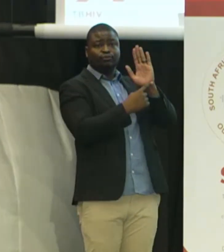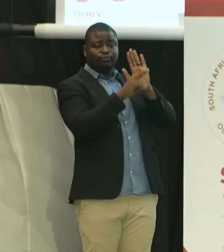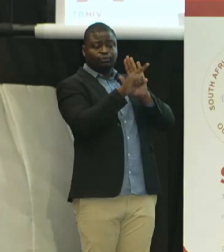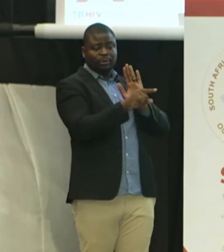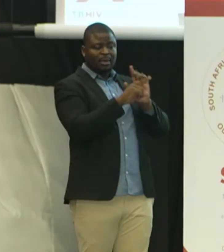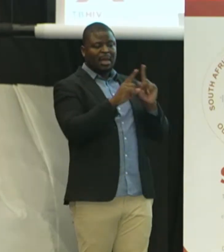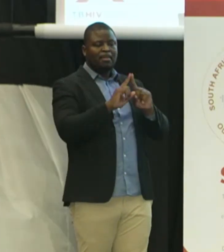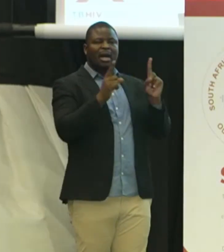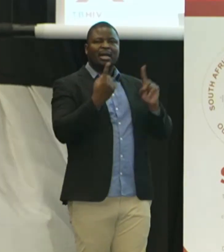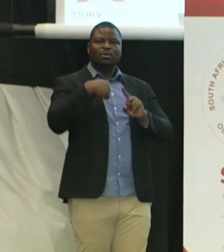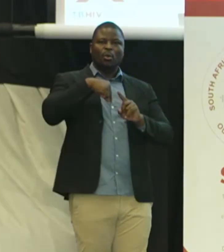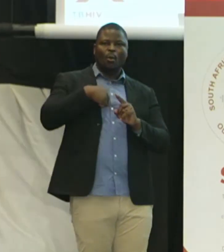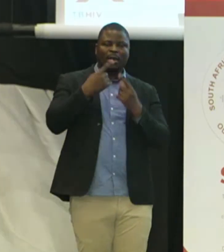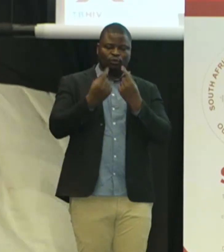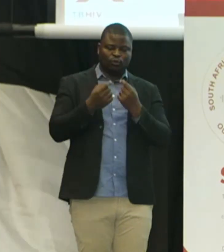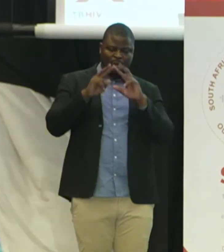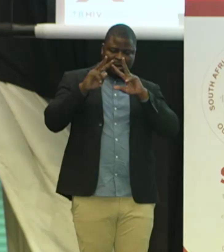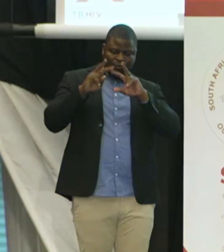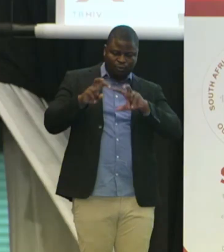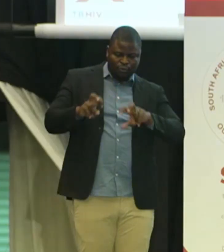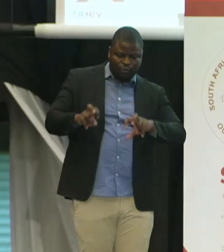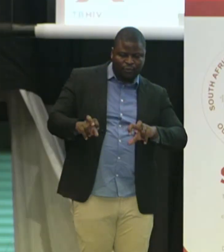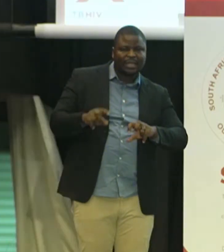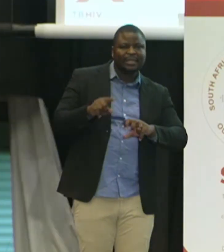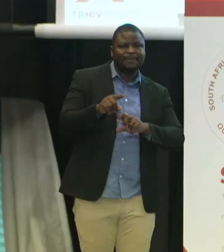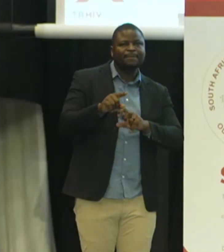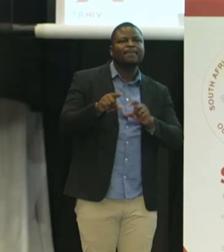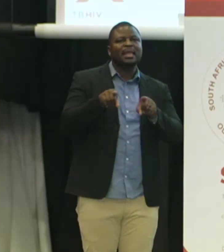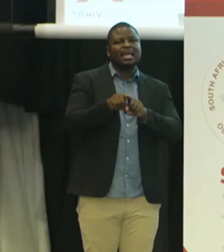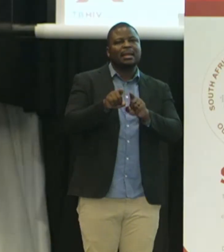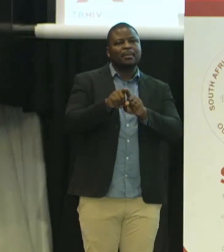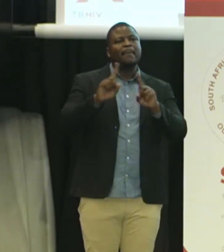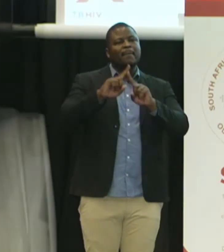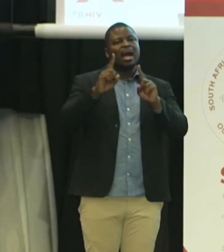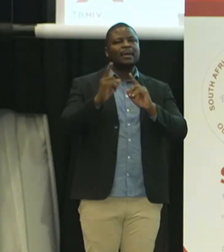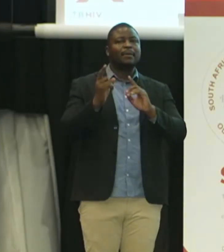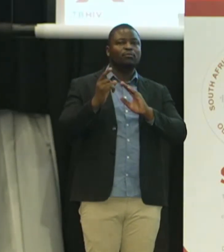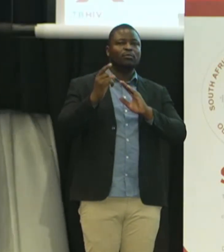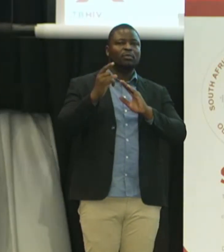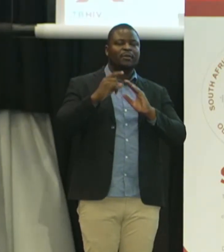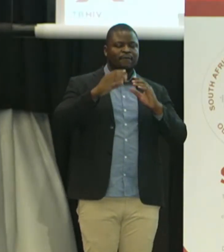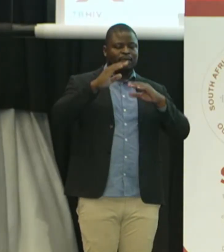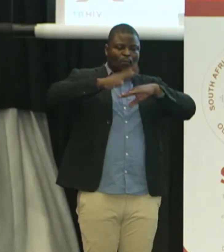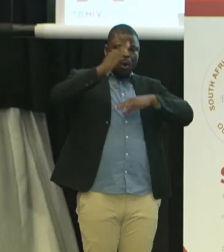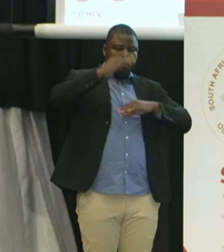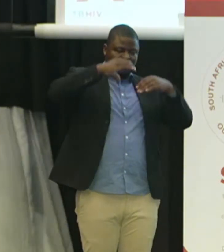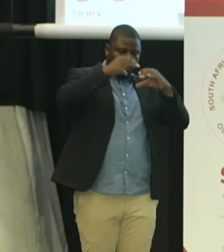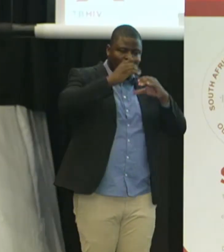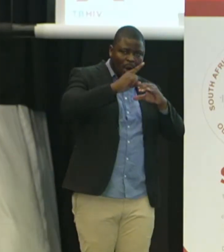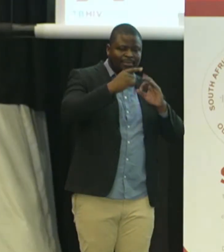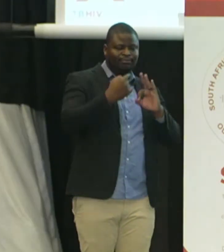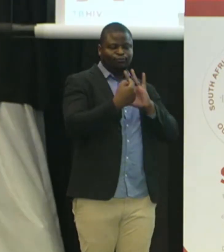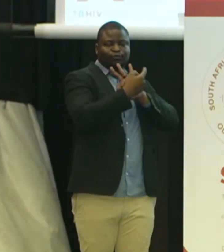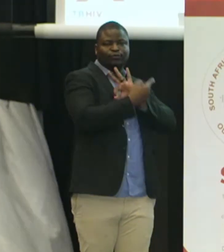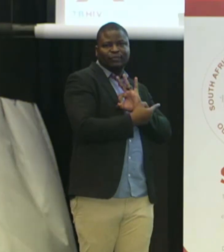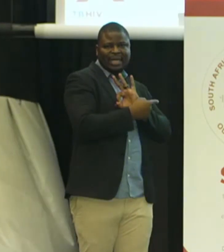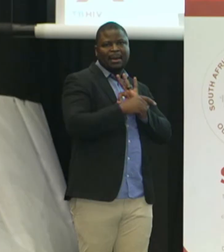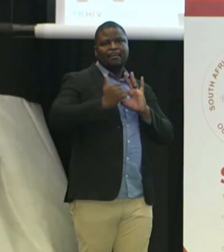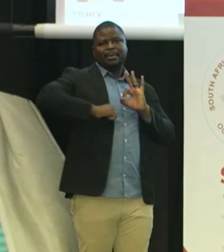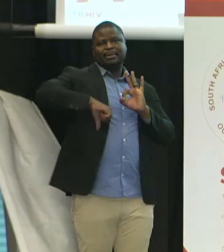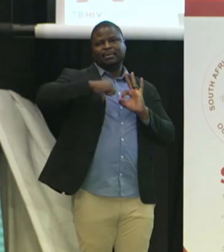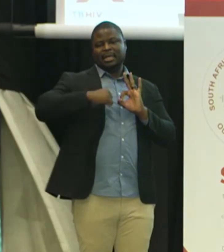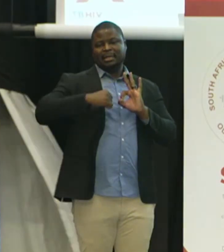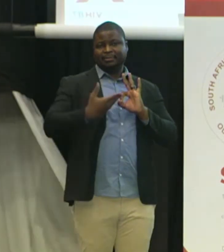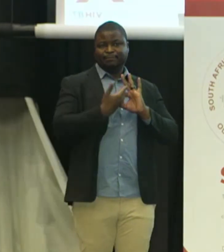did some formative work there and then settled on the other 3 districts for the main survey. And the number